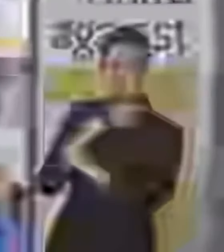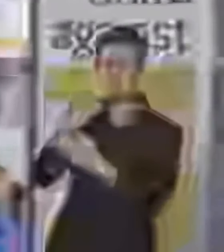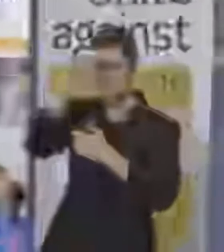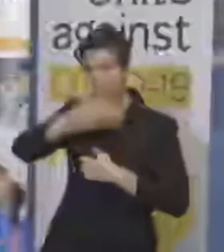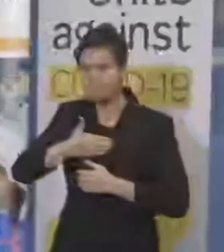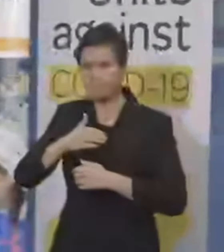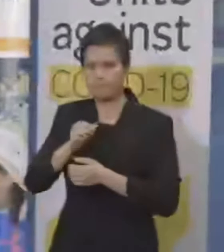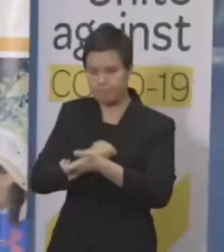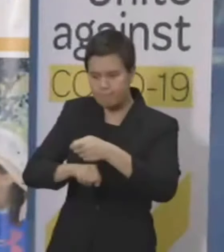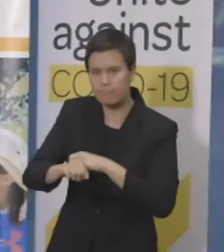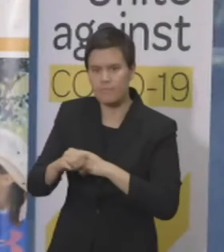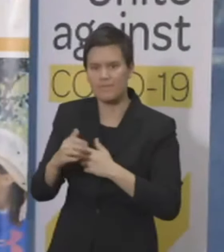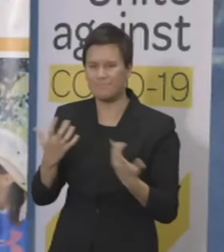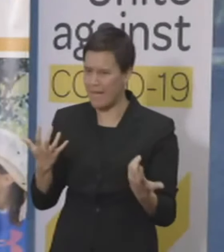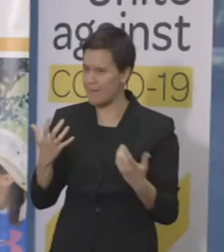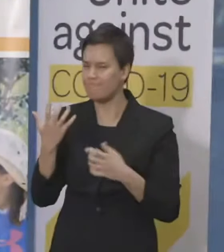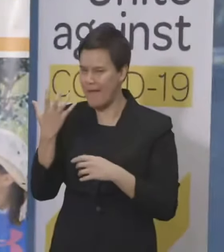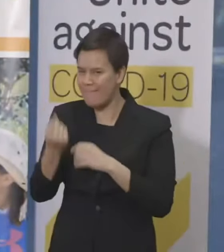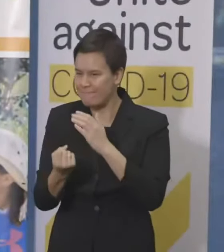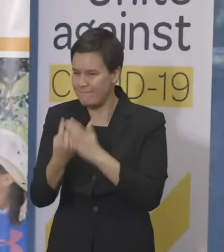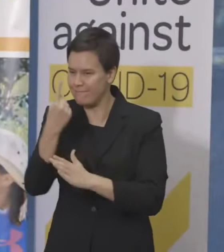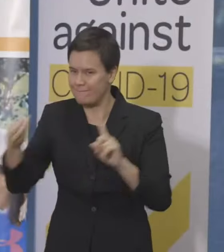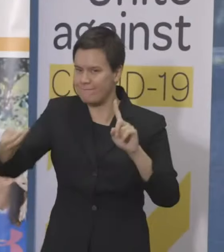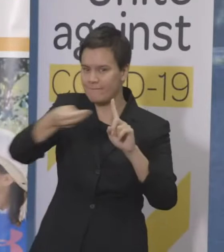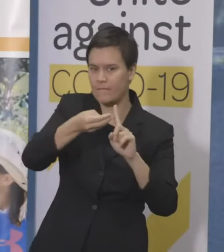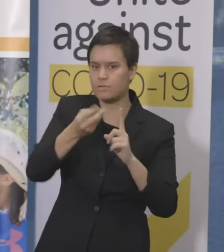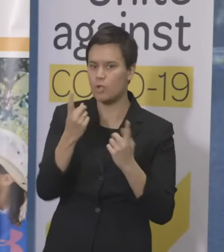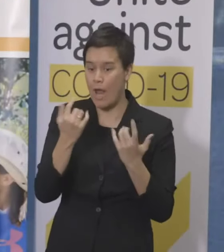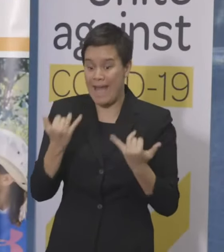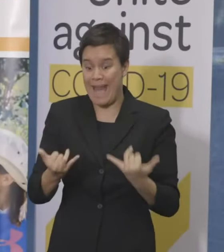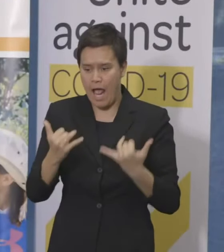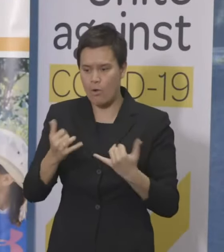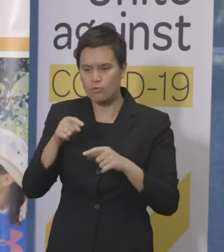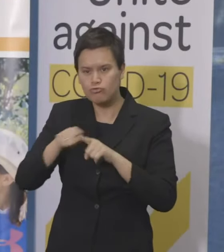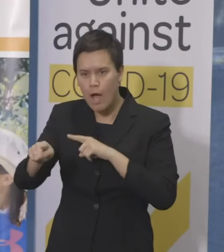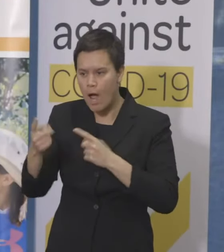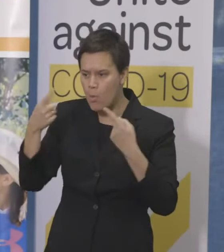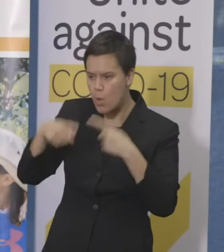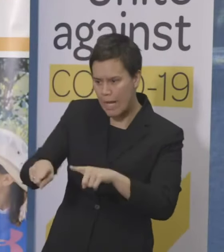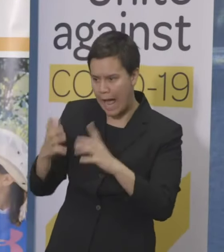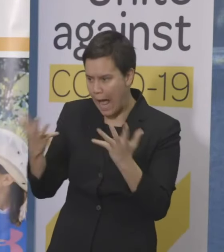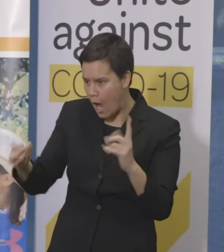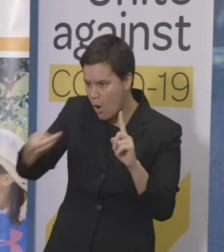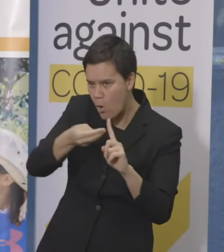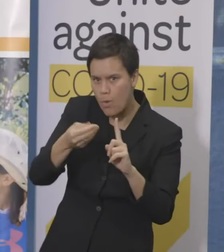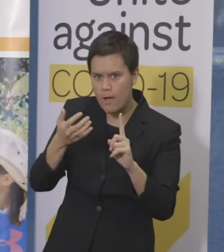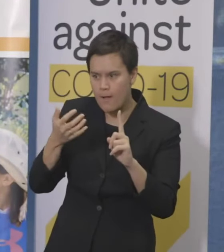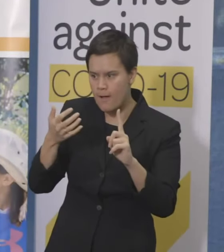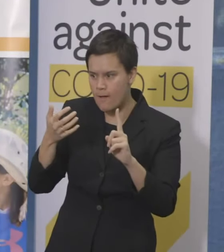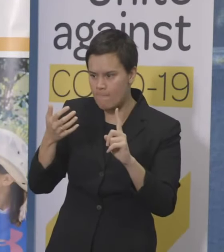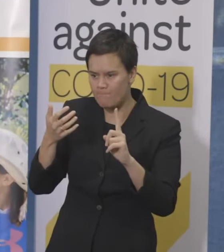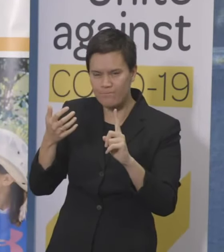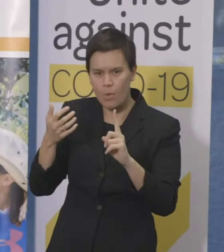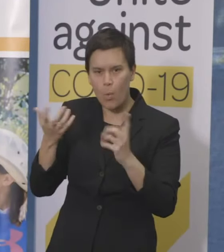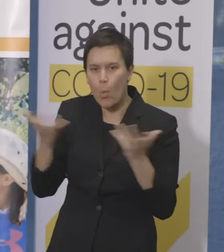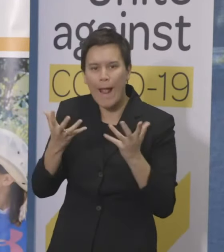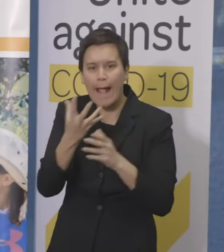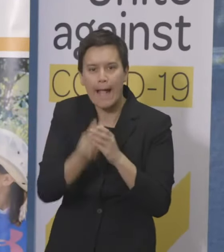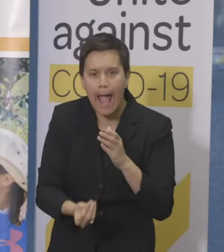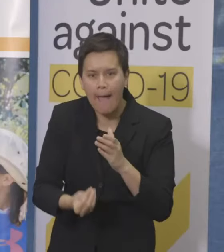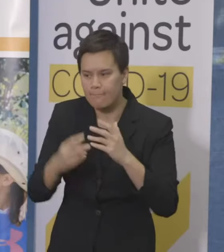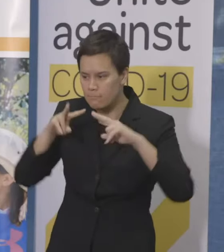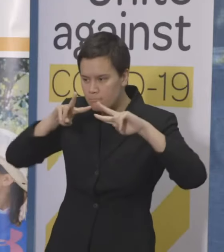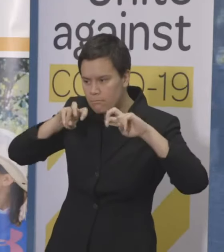our IPC procedures to make sure that the staff there and others in the facility are protected.